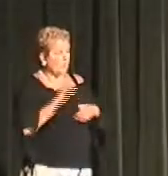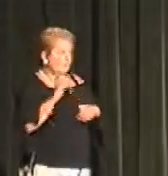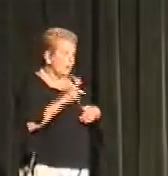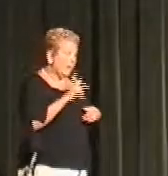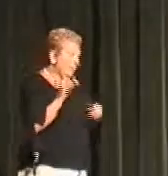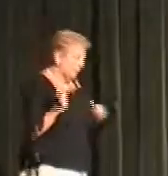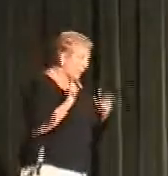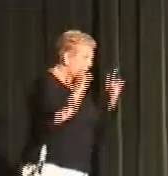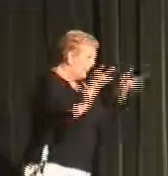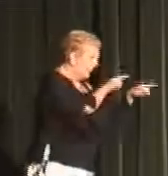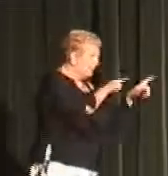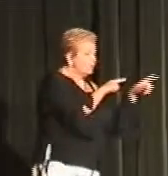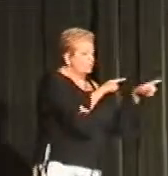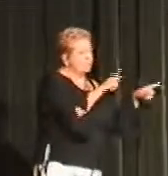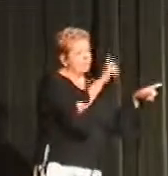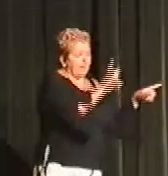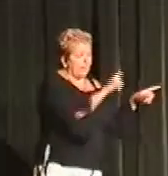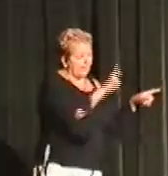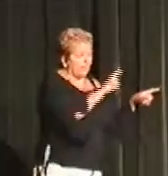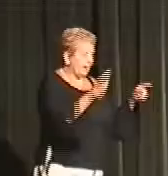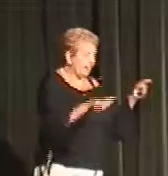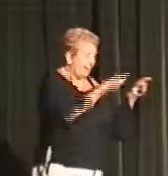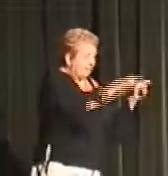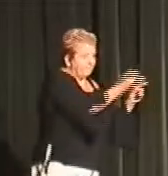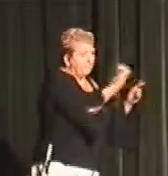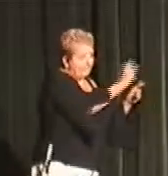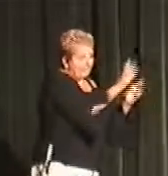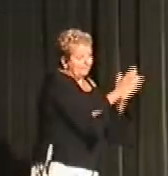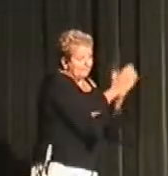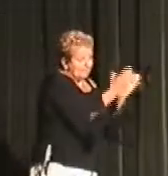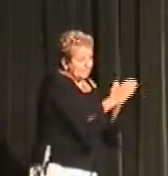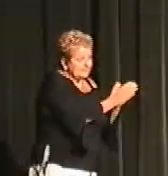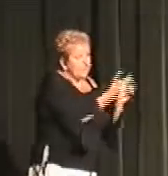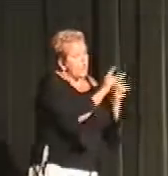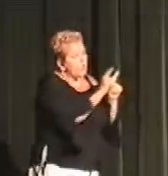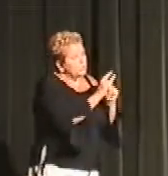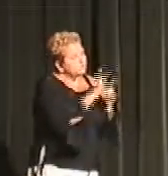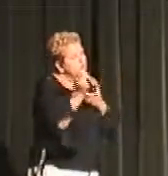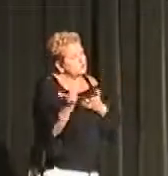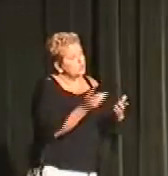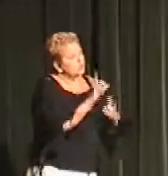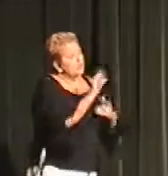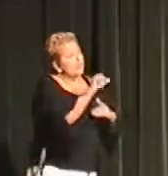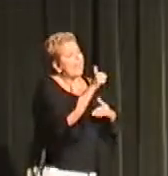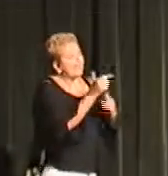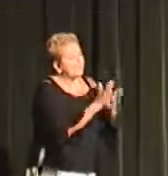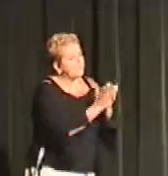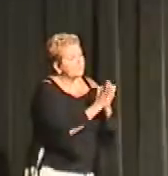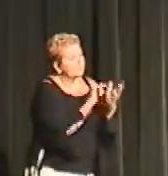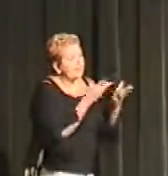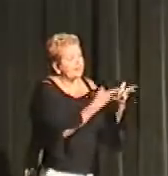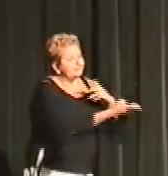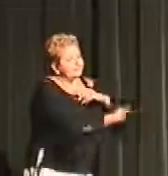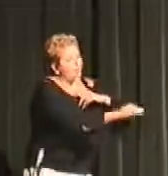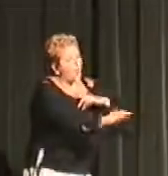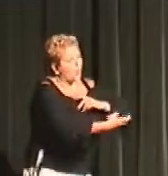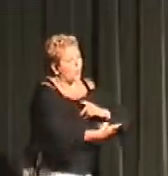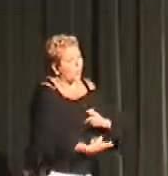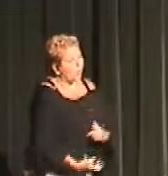classics like Misty the Seahorse. I'd been a library book stealer from way back. And this was not an easy thing, for a tough Venice fraud to do, to walk in and